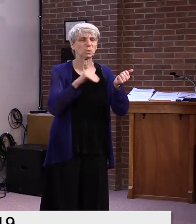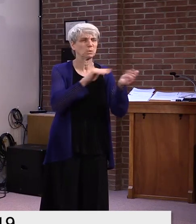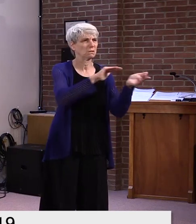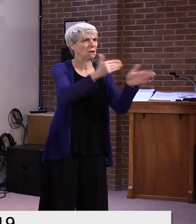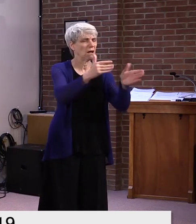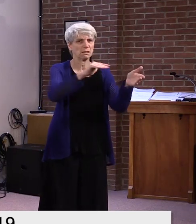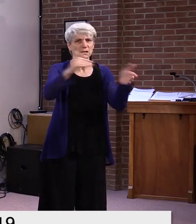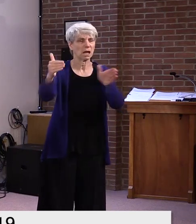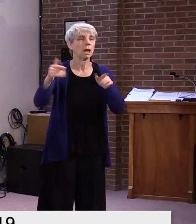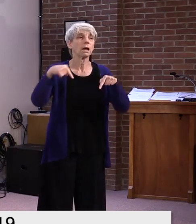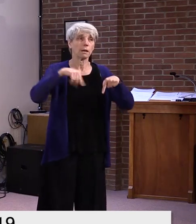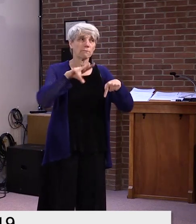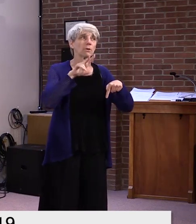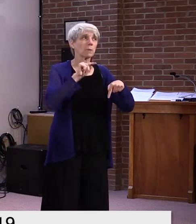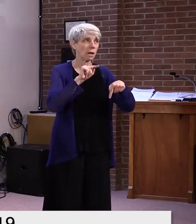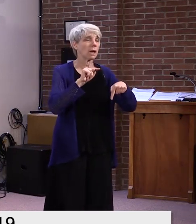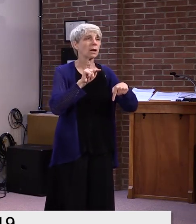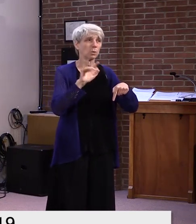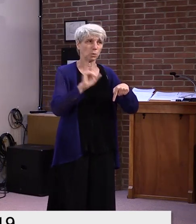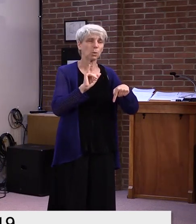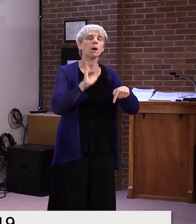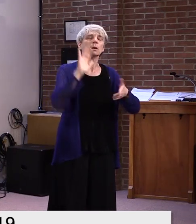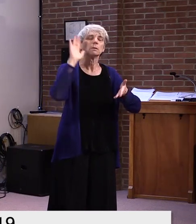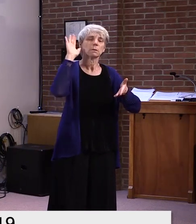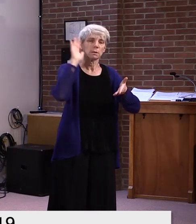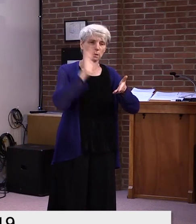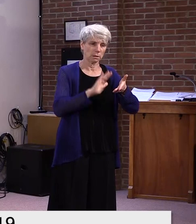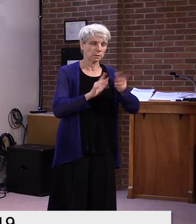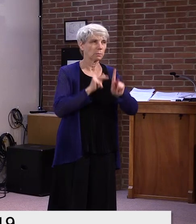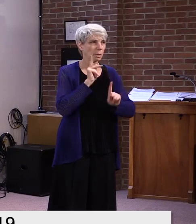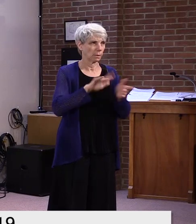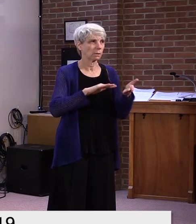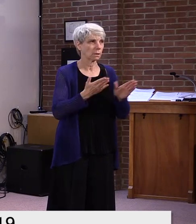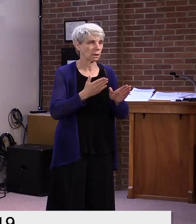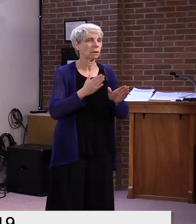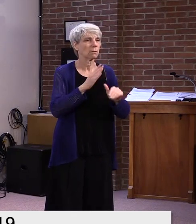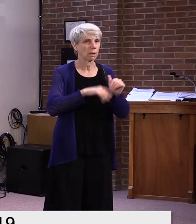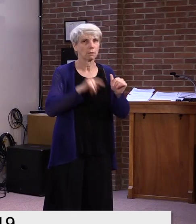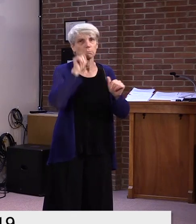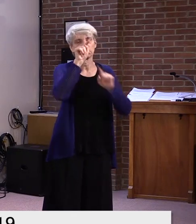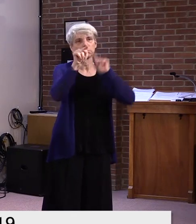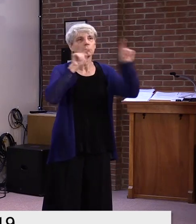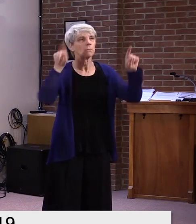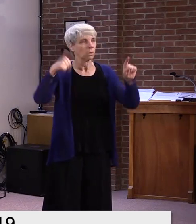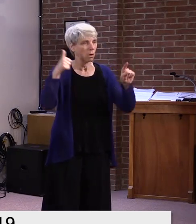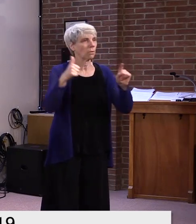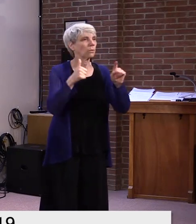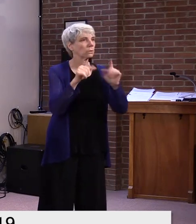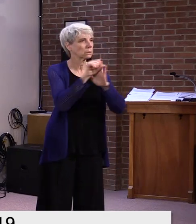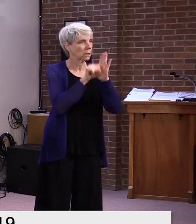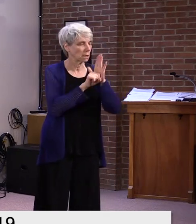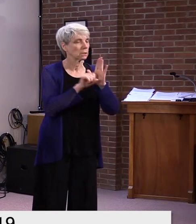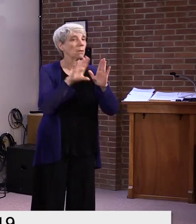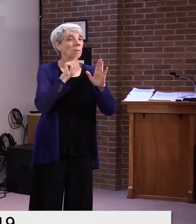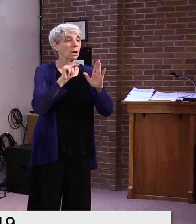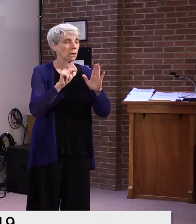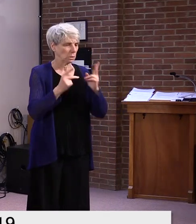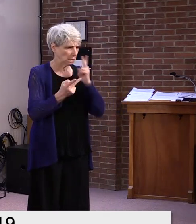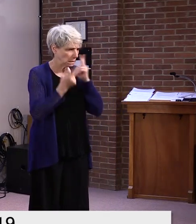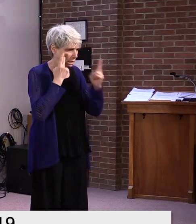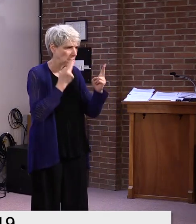Vermont, fortunately to a much lesser degree than other parts of the country, have had a profound